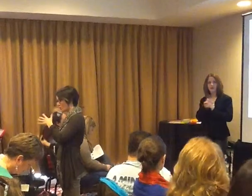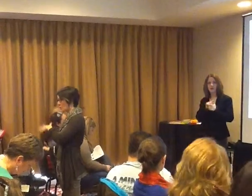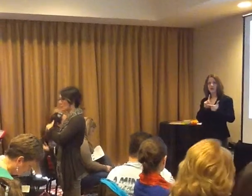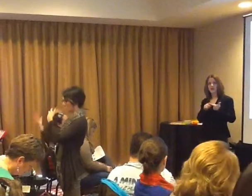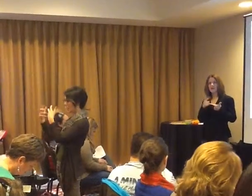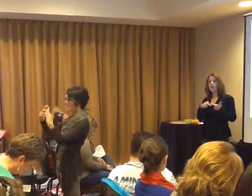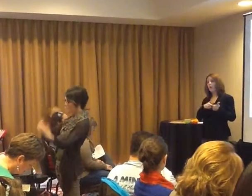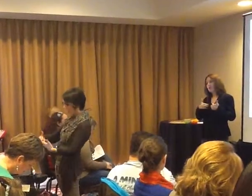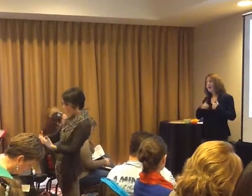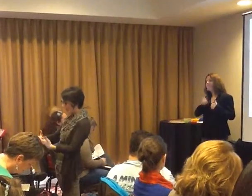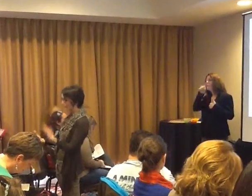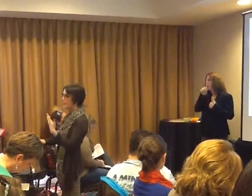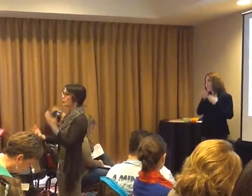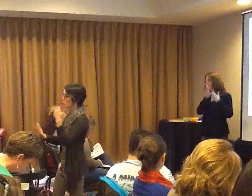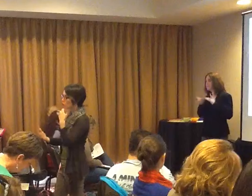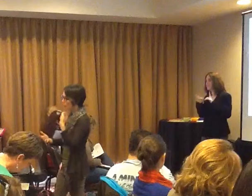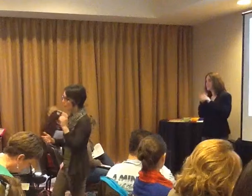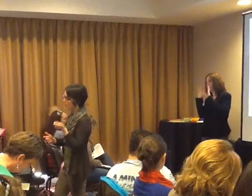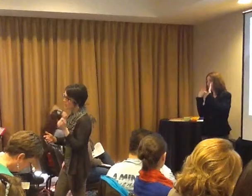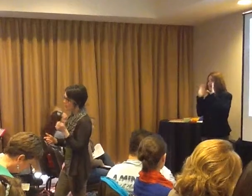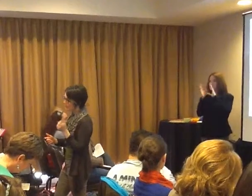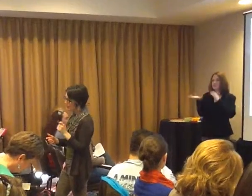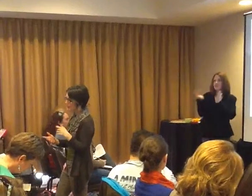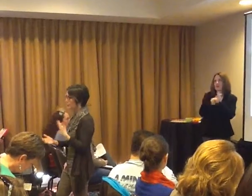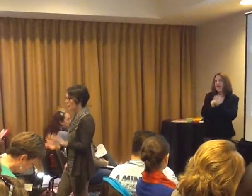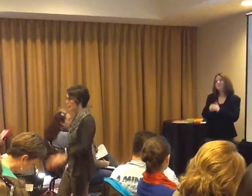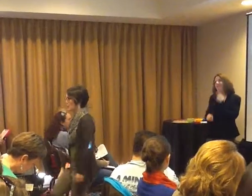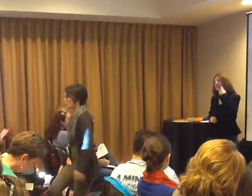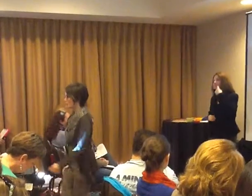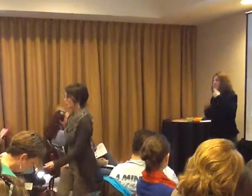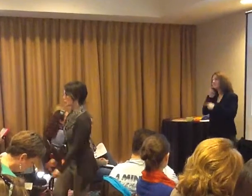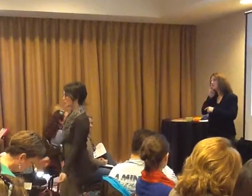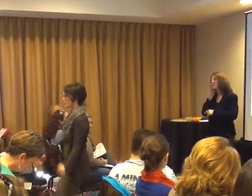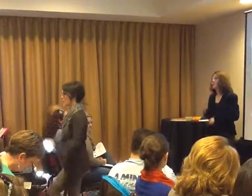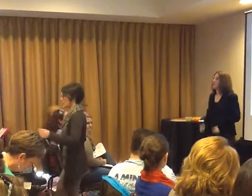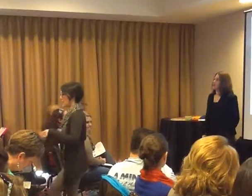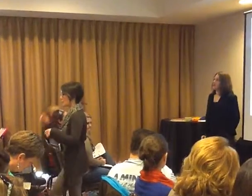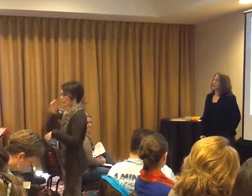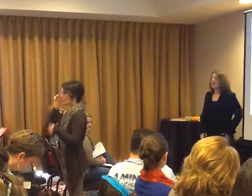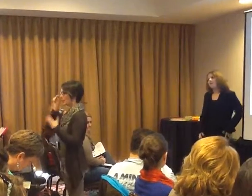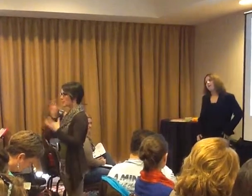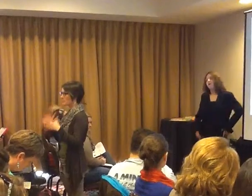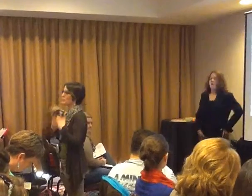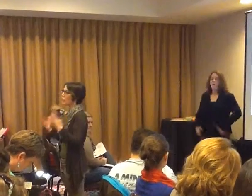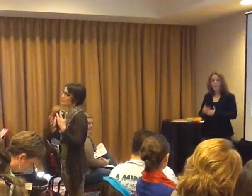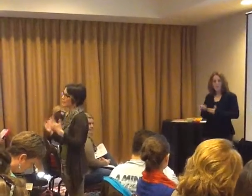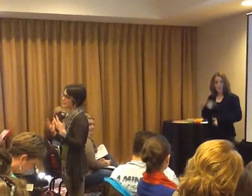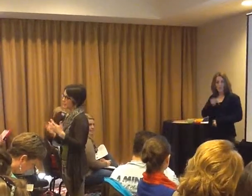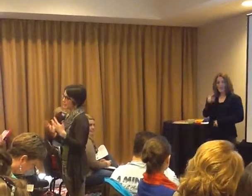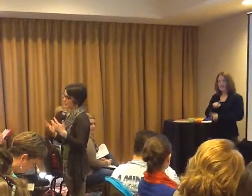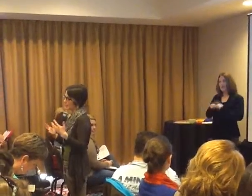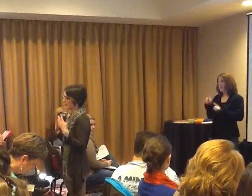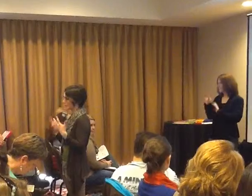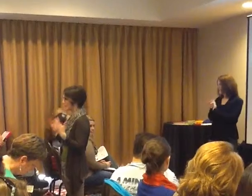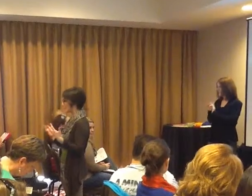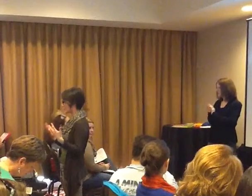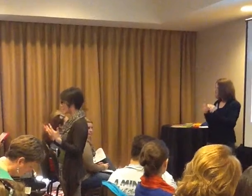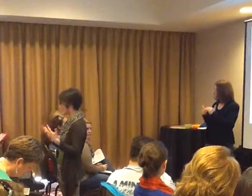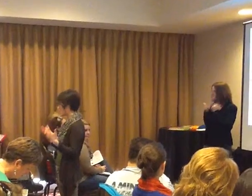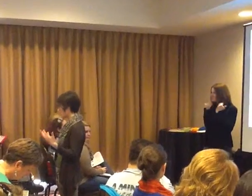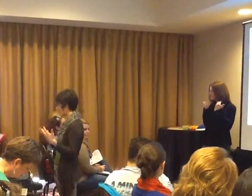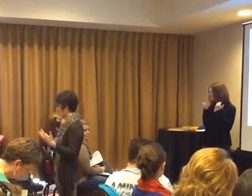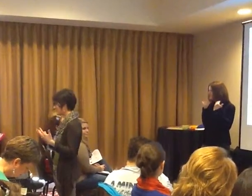coping strategies to come back and chew gum or tap our pencil or, you know, shift in our seat or whatever it is, but 20 minutes is the